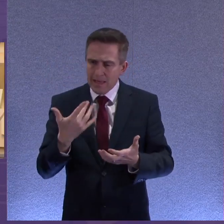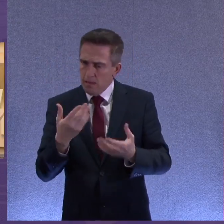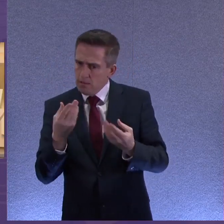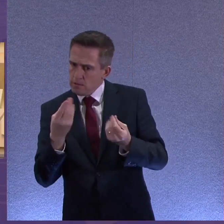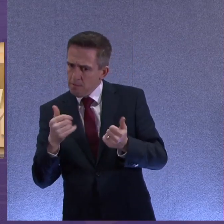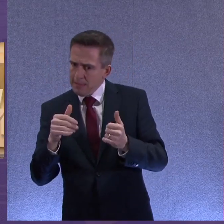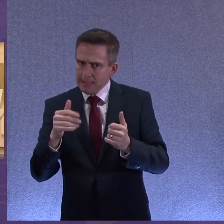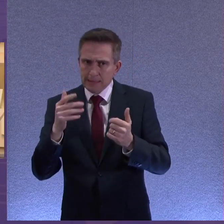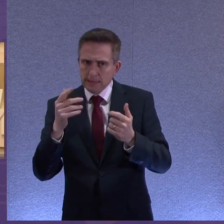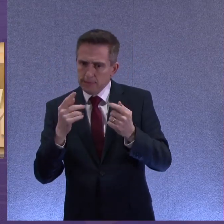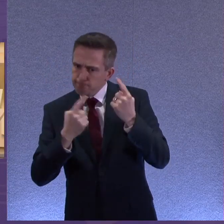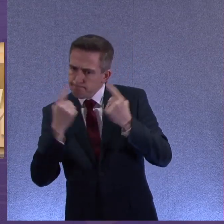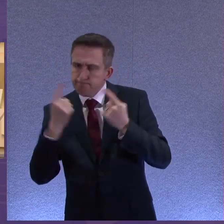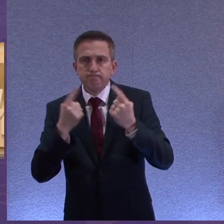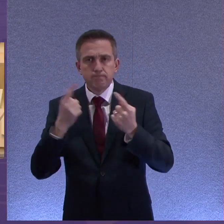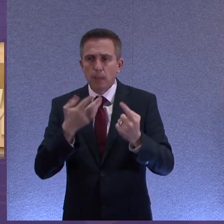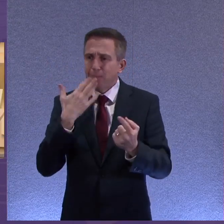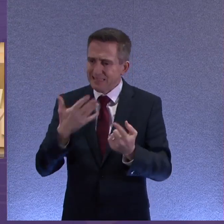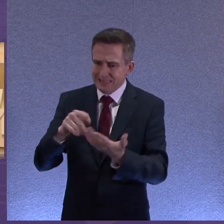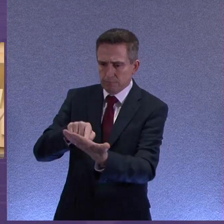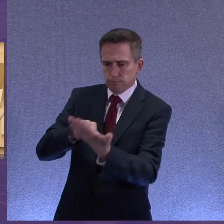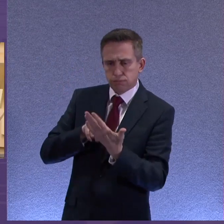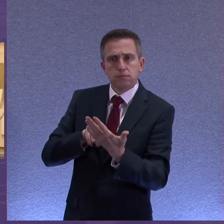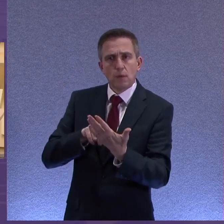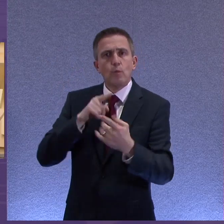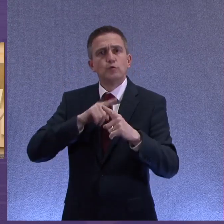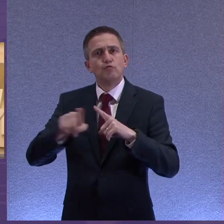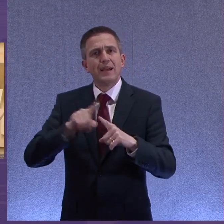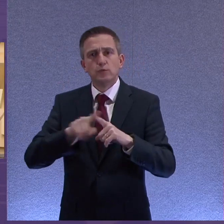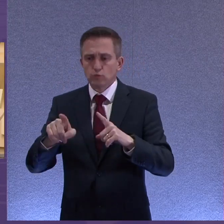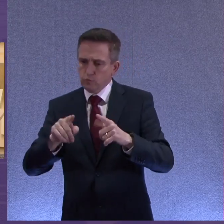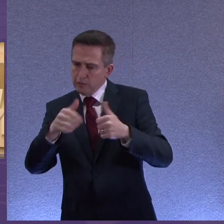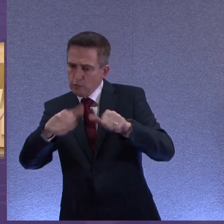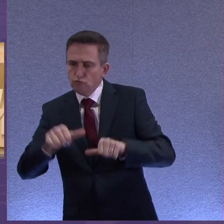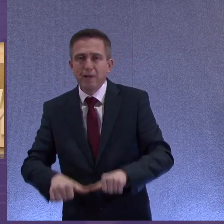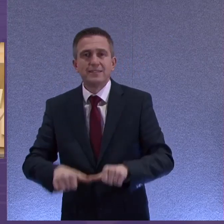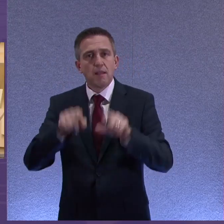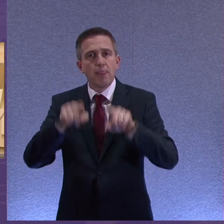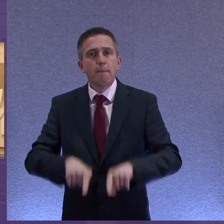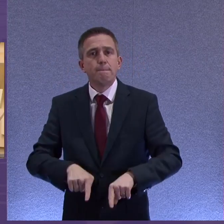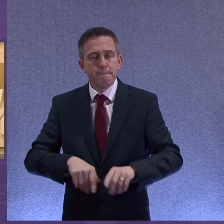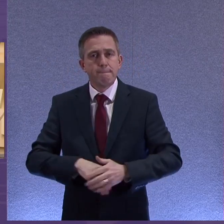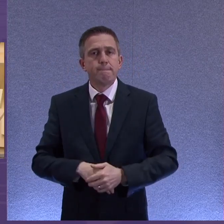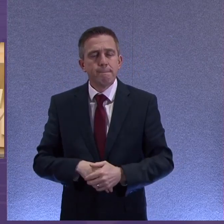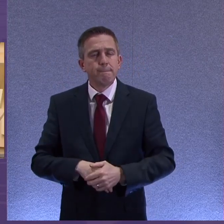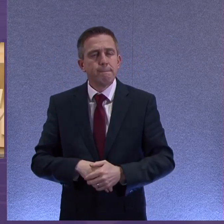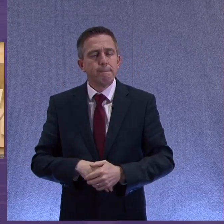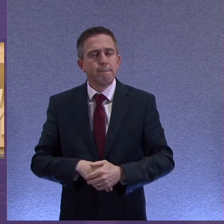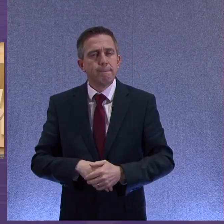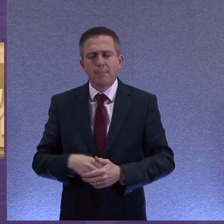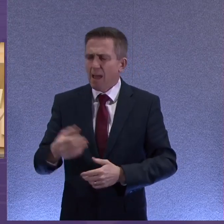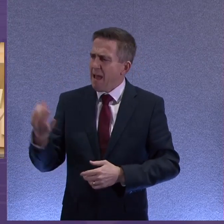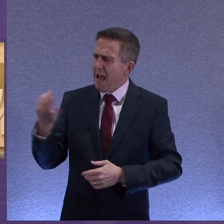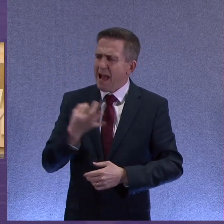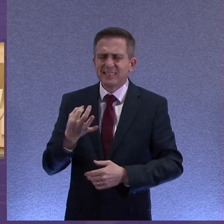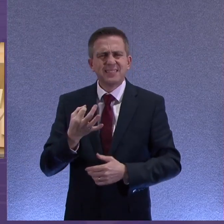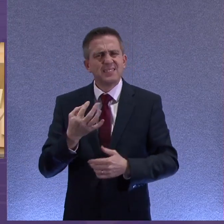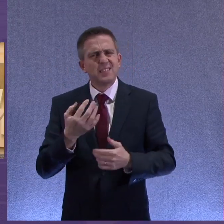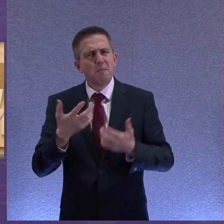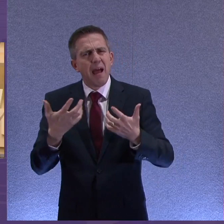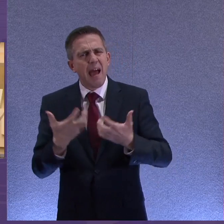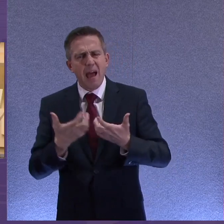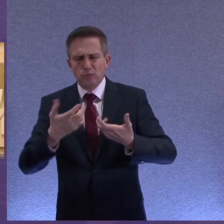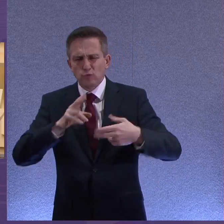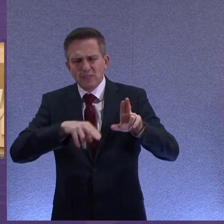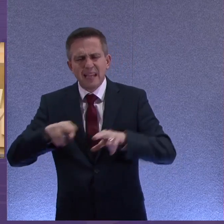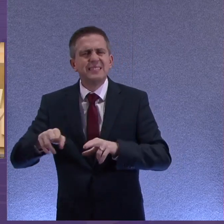we will address those as far as we possibly can. The issue of testing, I want to come back to this because the way we slow down the